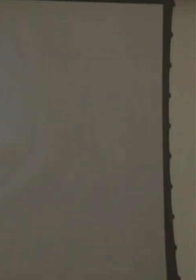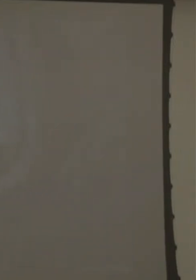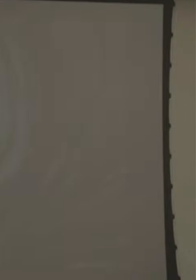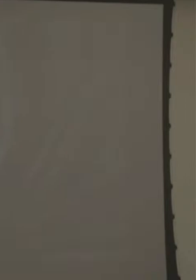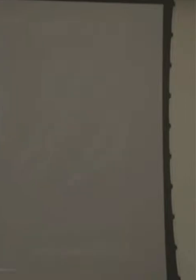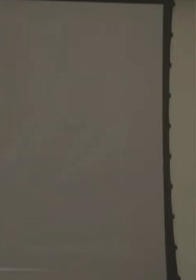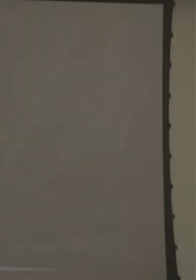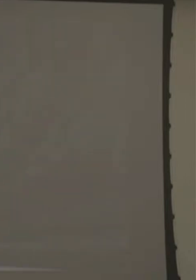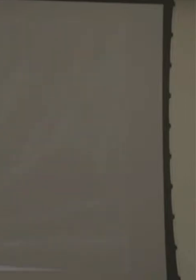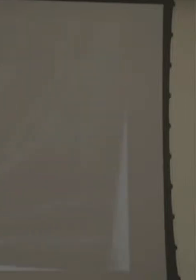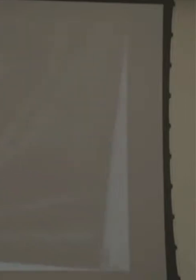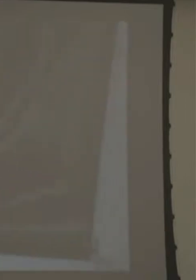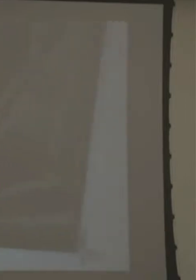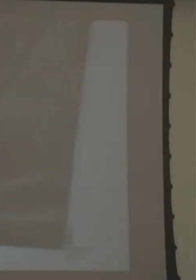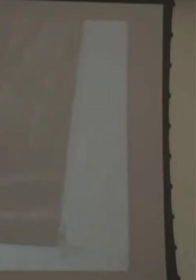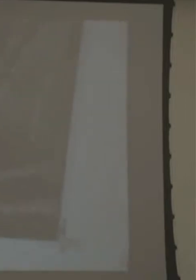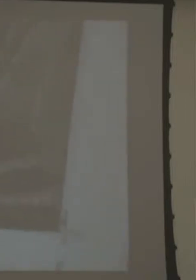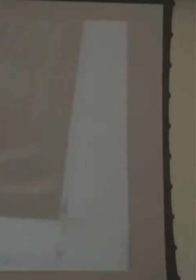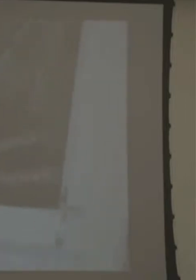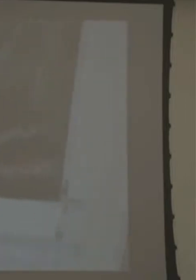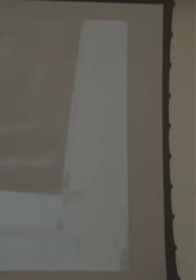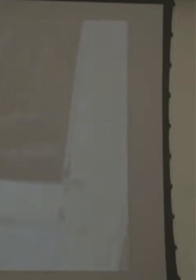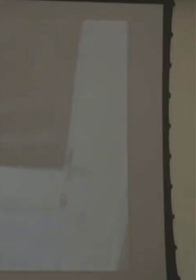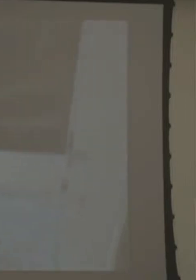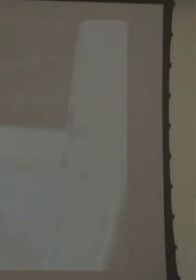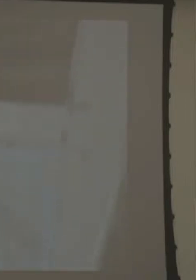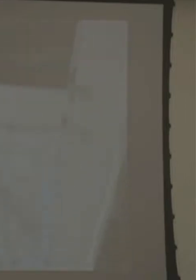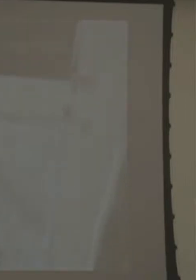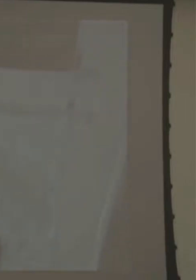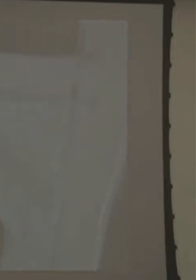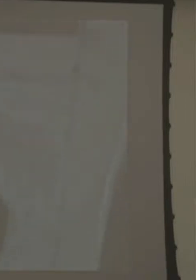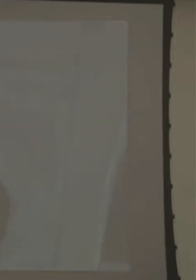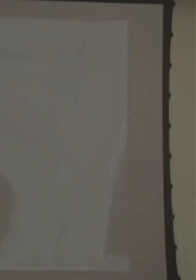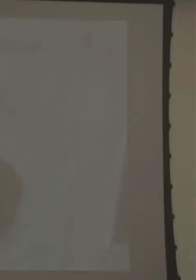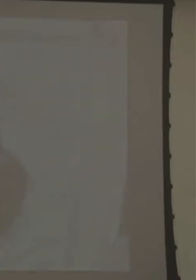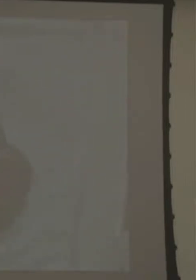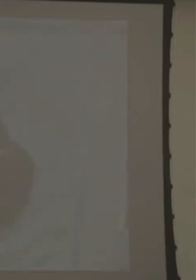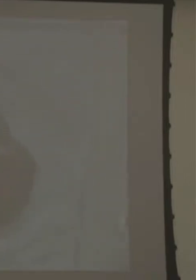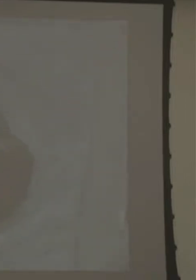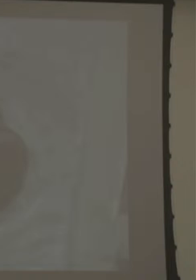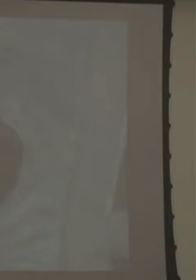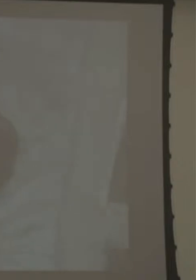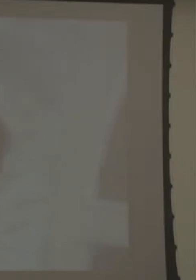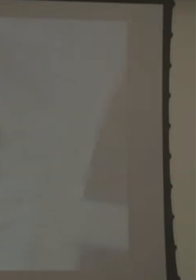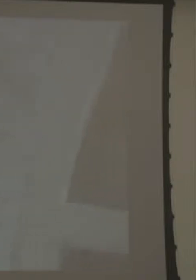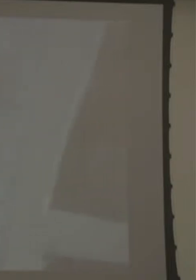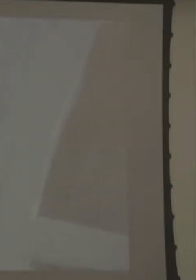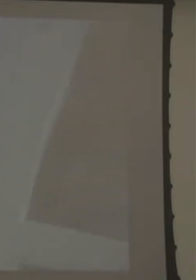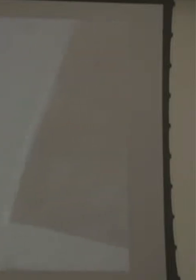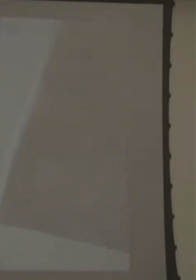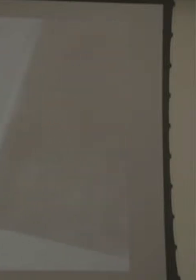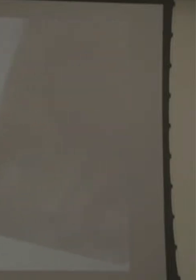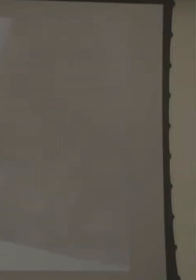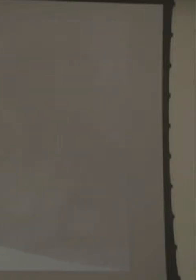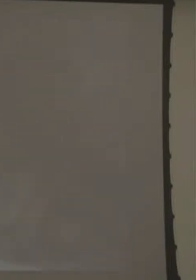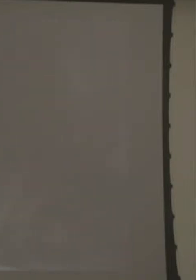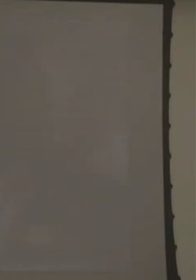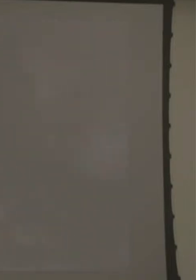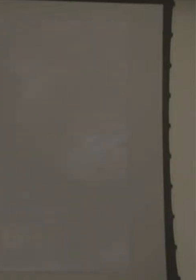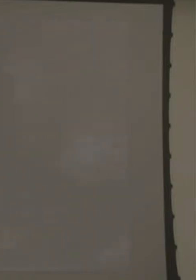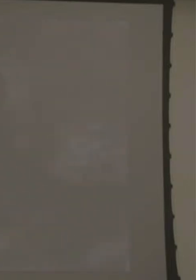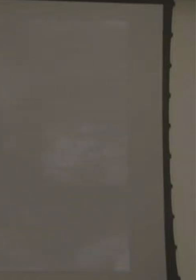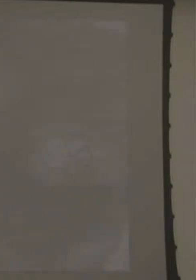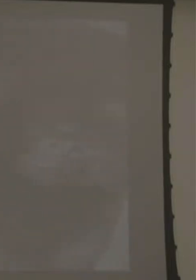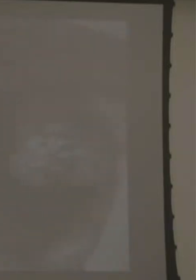Looking forward, I'm excited in trying to continue my education, hopefully in photography, but possibly